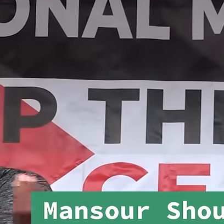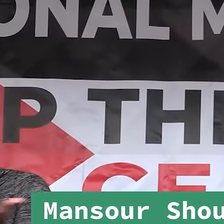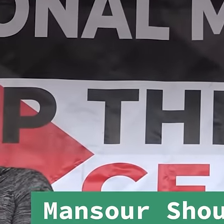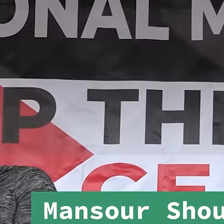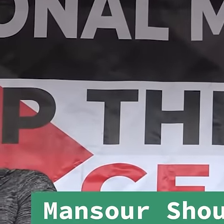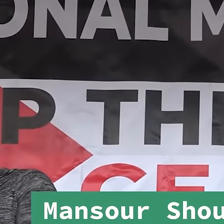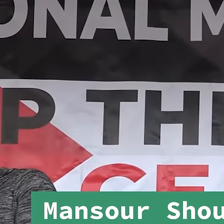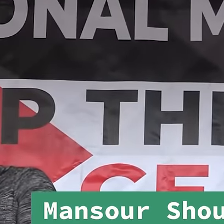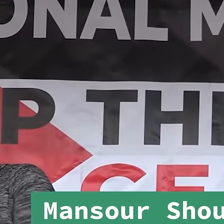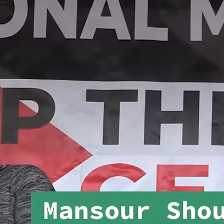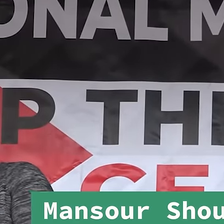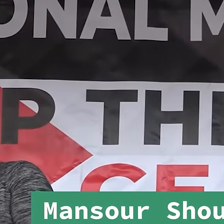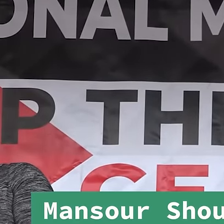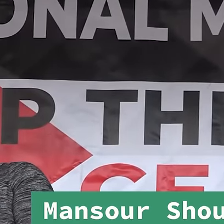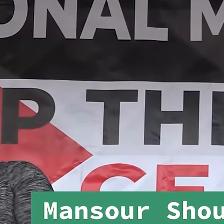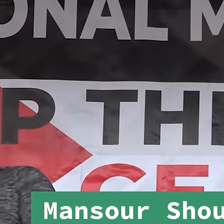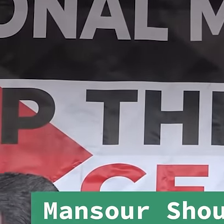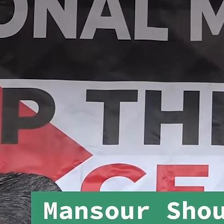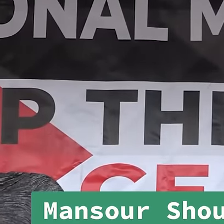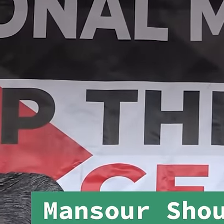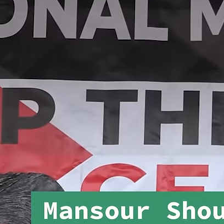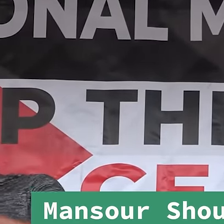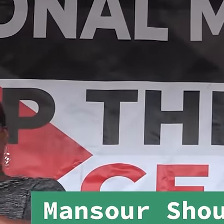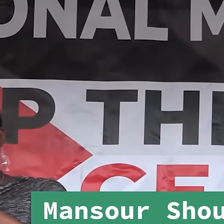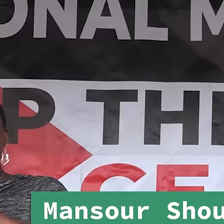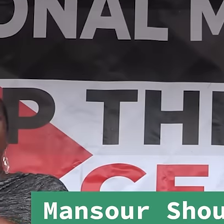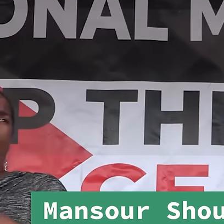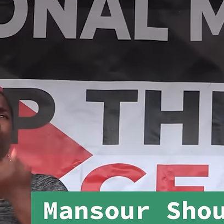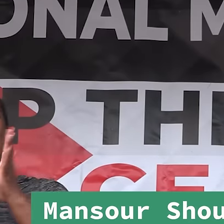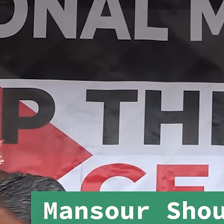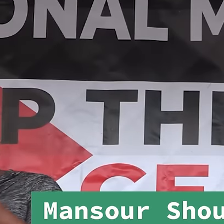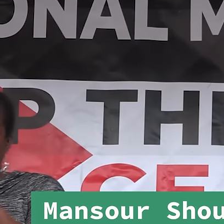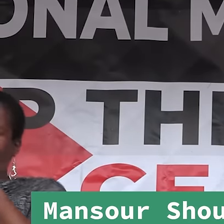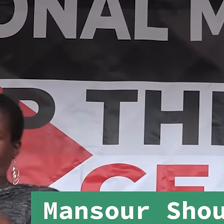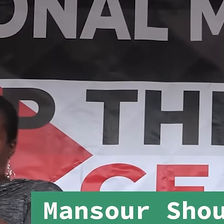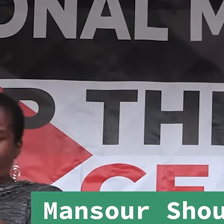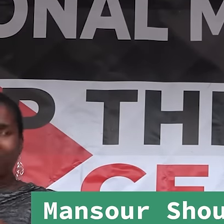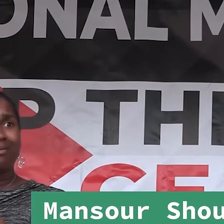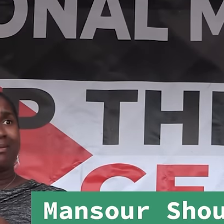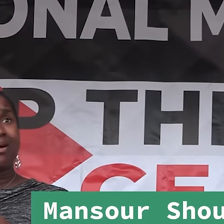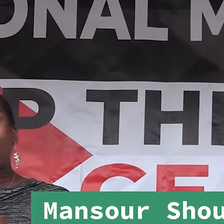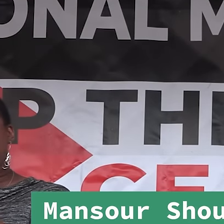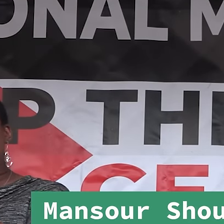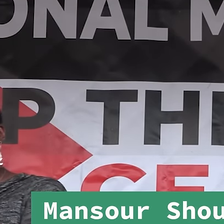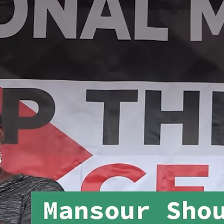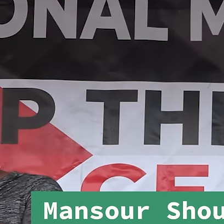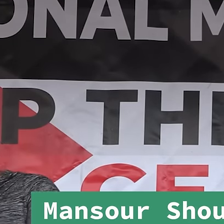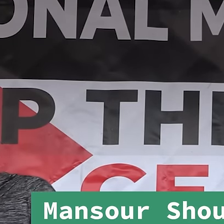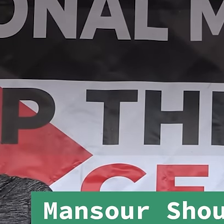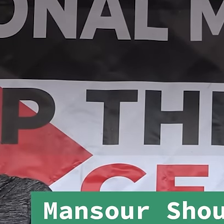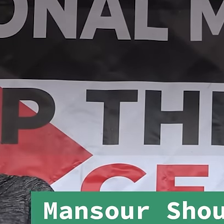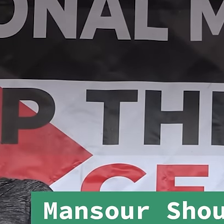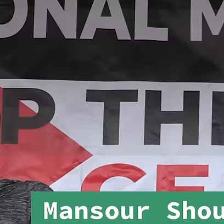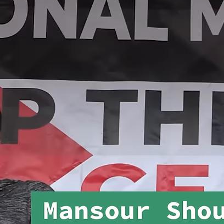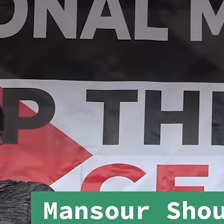Every day, they check their medias, their social media on their phones. And one of the first things they look at is, what are